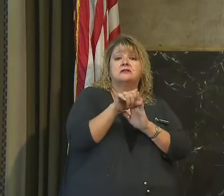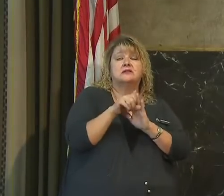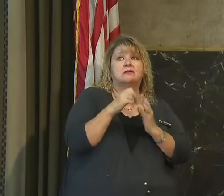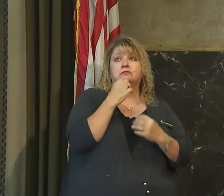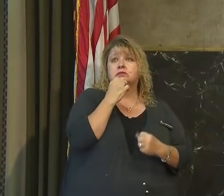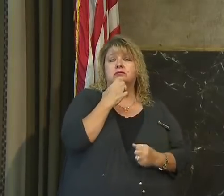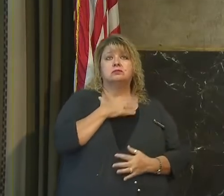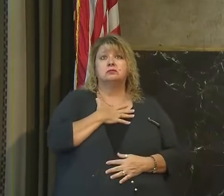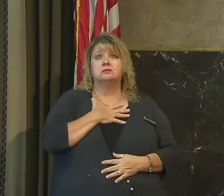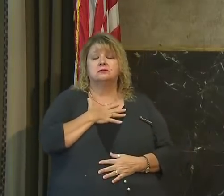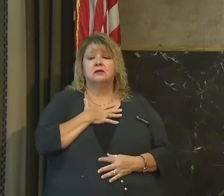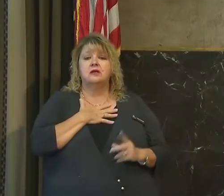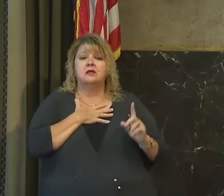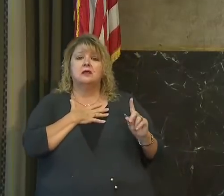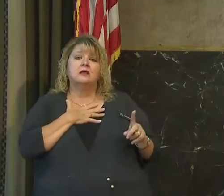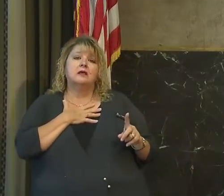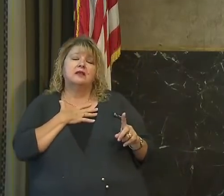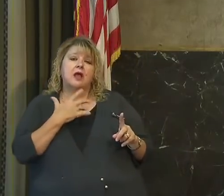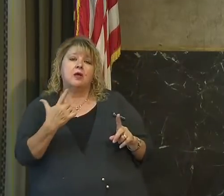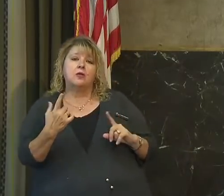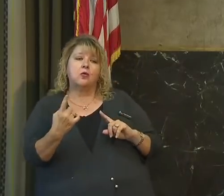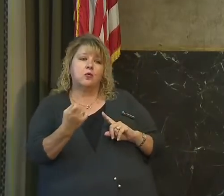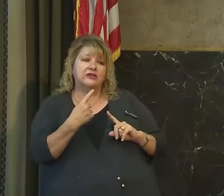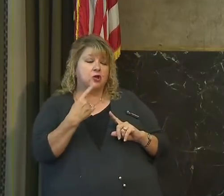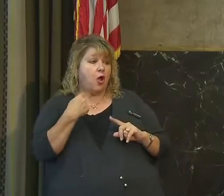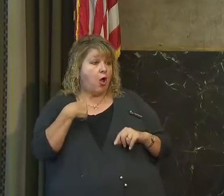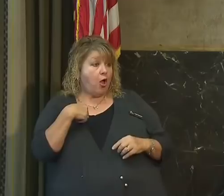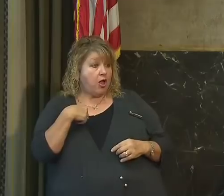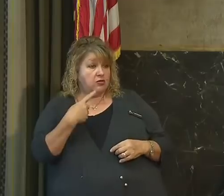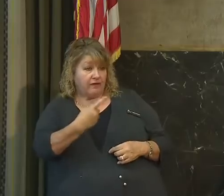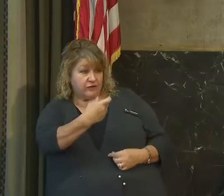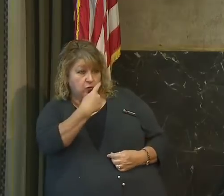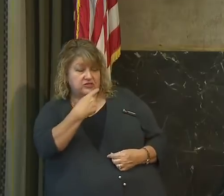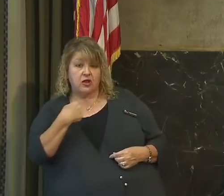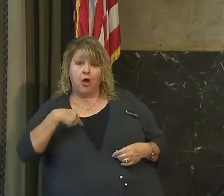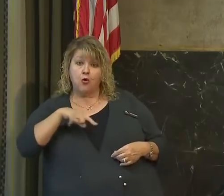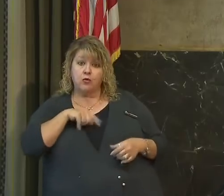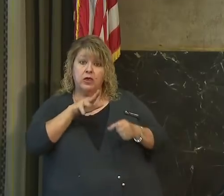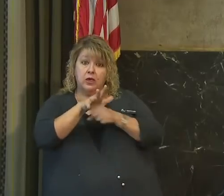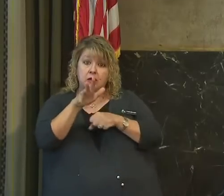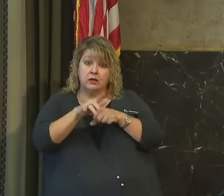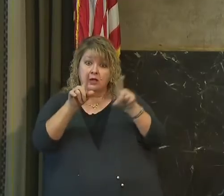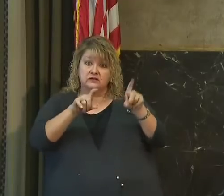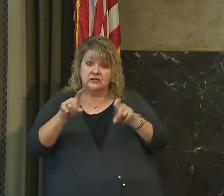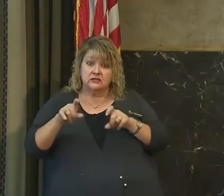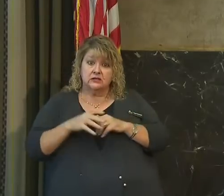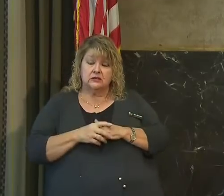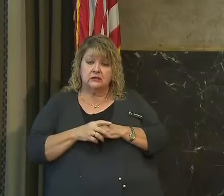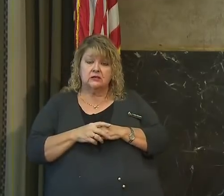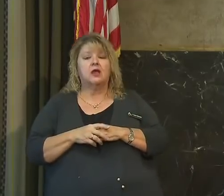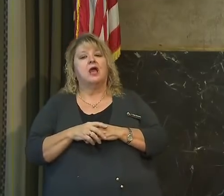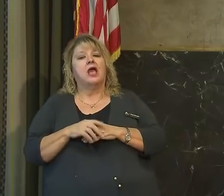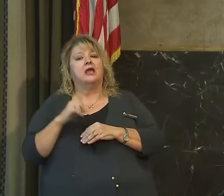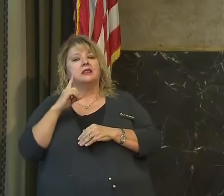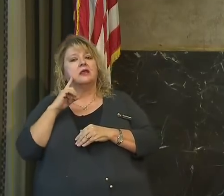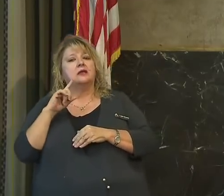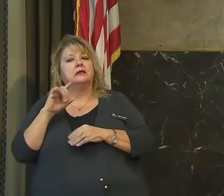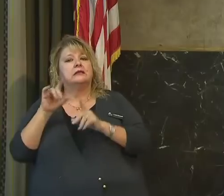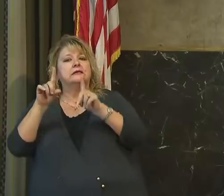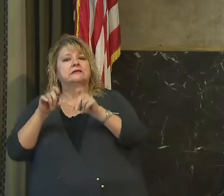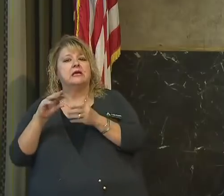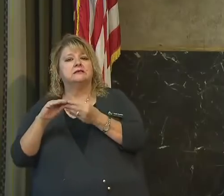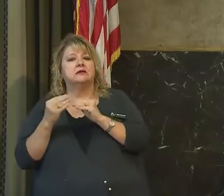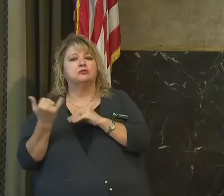To get back to a question about whether we're doing adequate testing, I think with today's test numbers included,